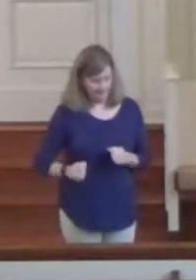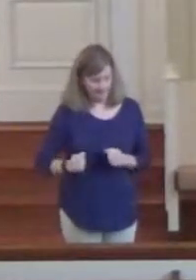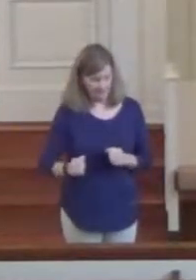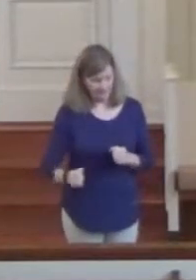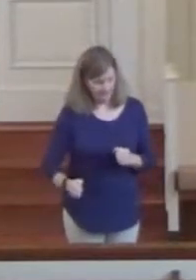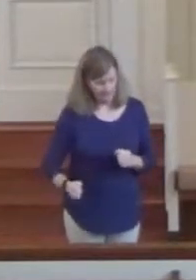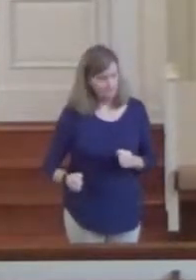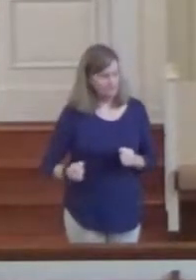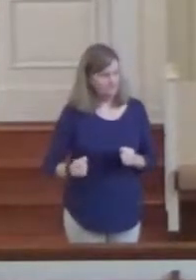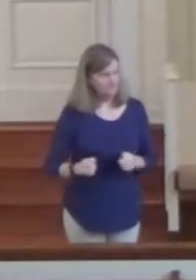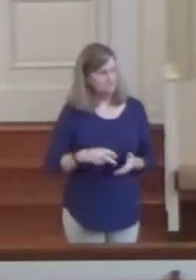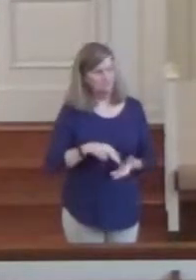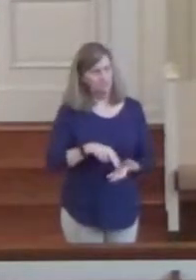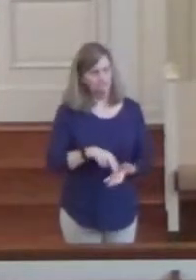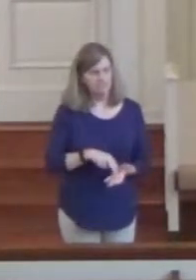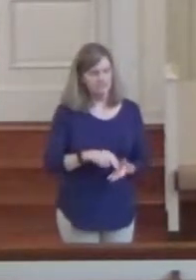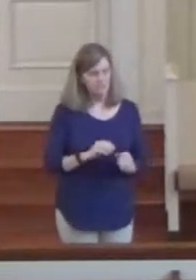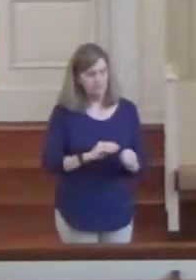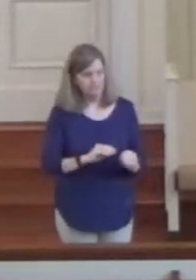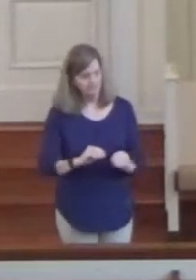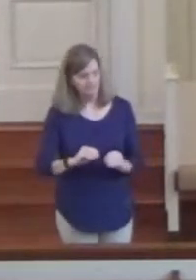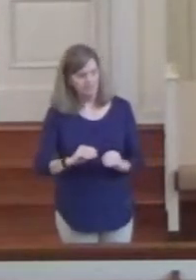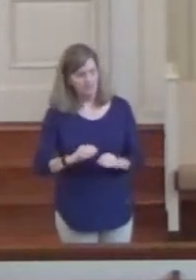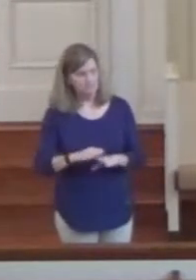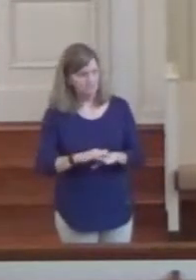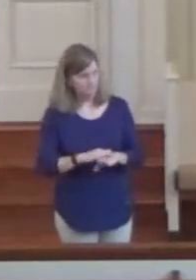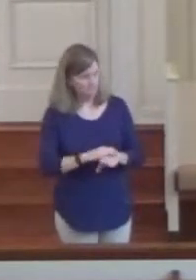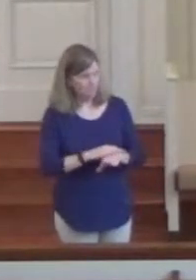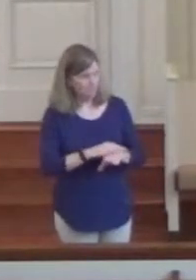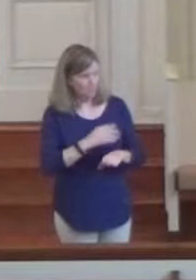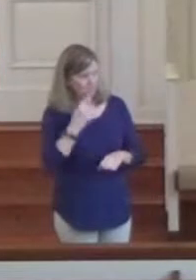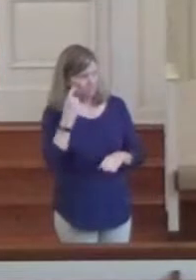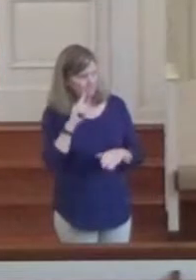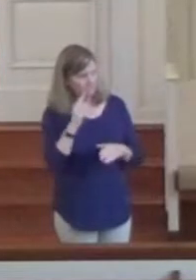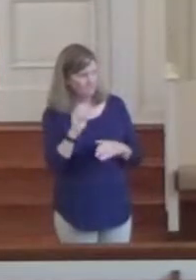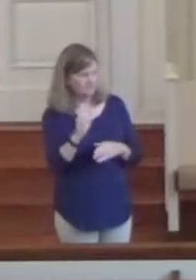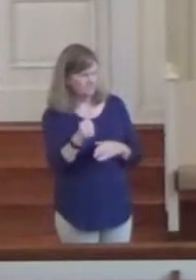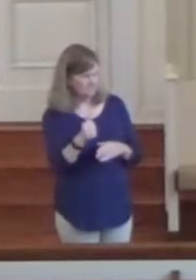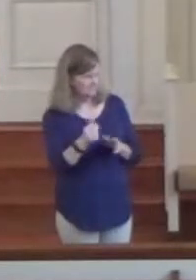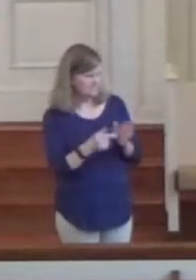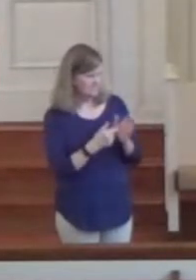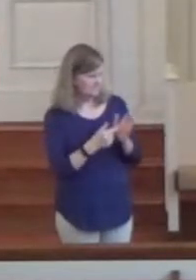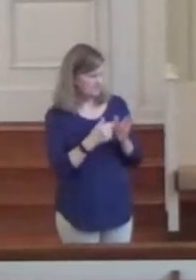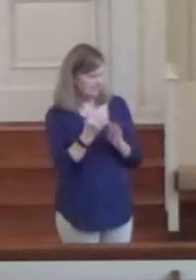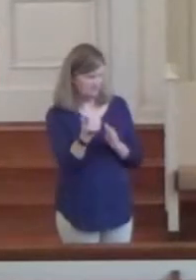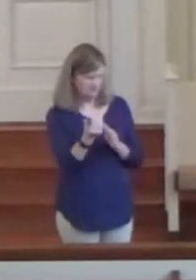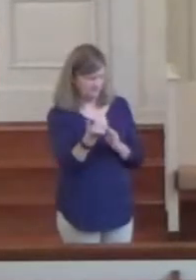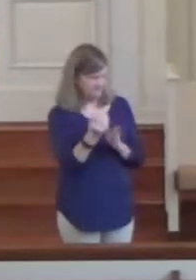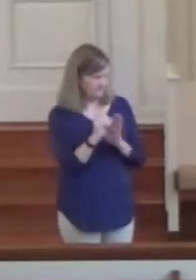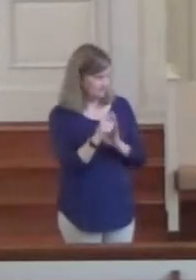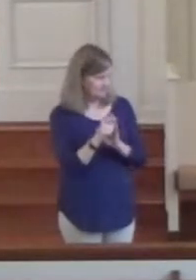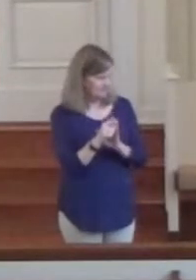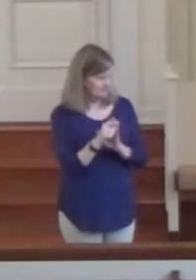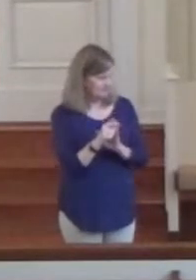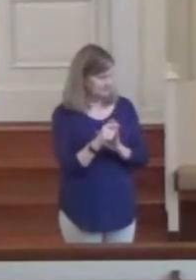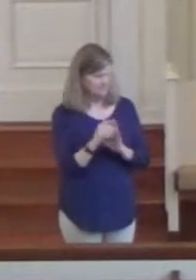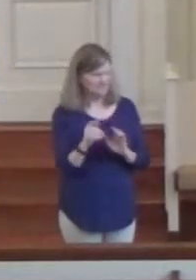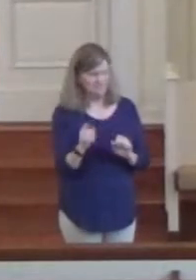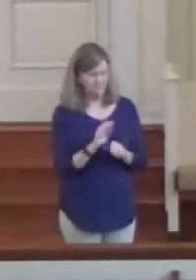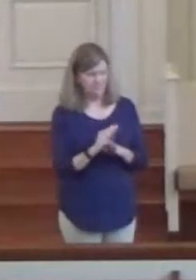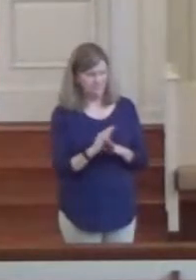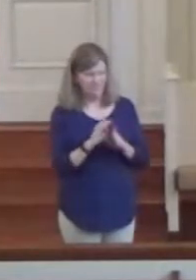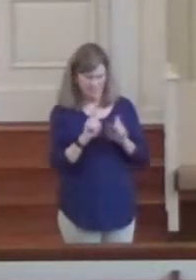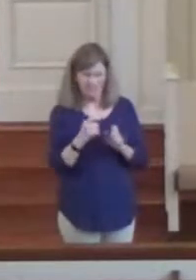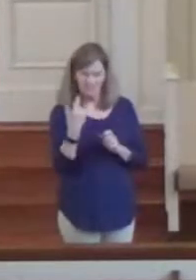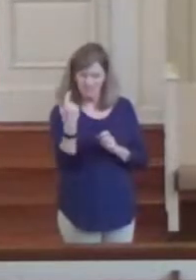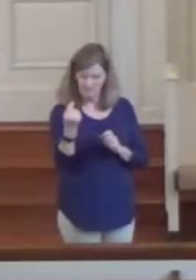she stands here and moves very slowly down the aisle for 10, sometimes 15 minutes, and she's got no business doing that. She needs to get